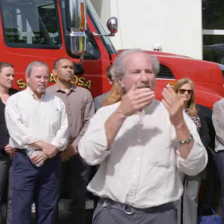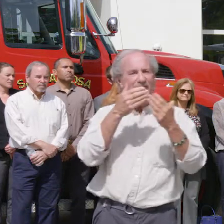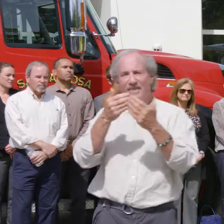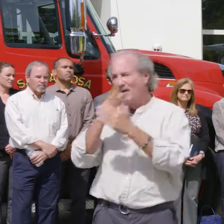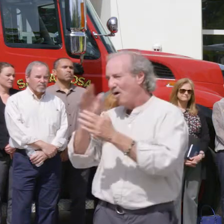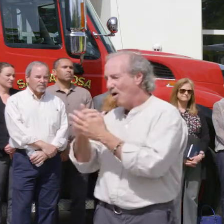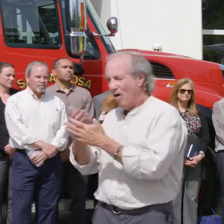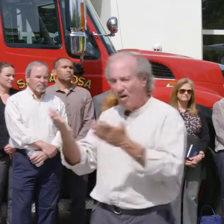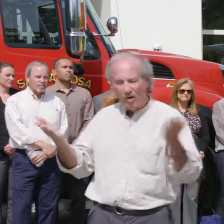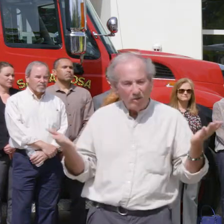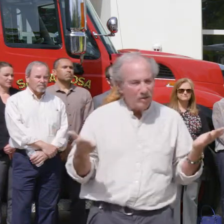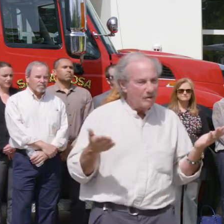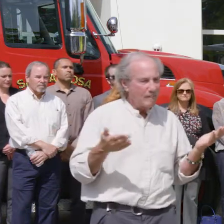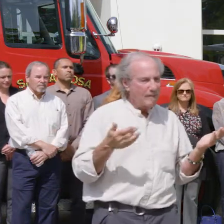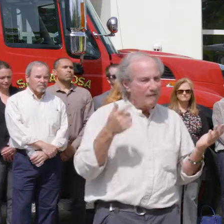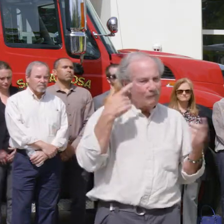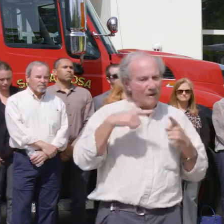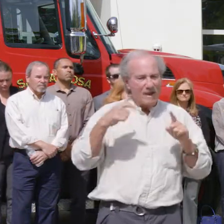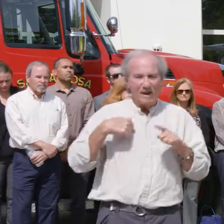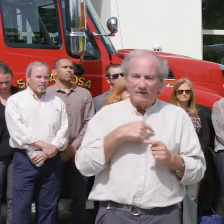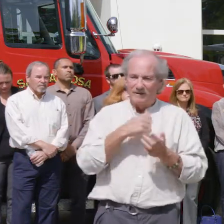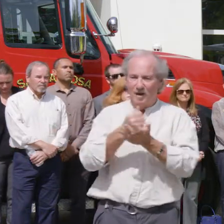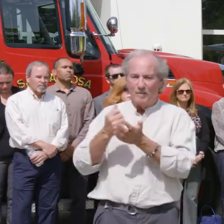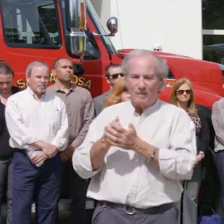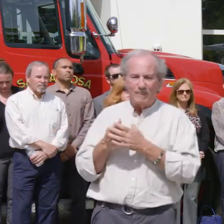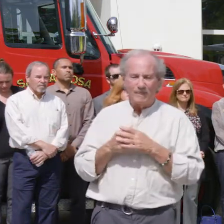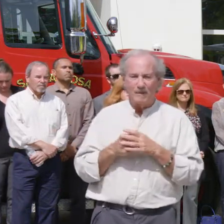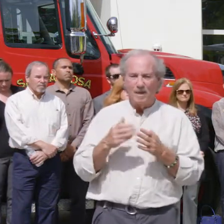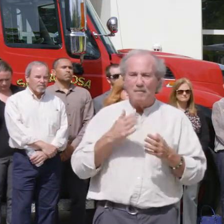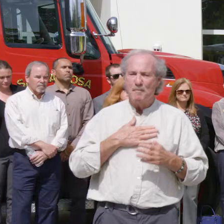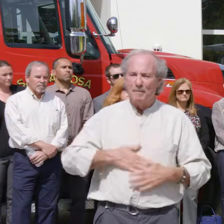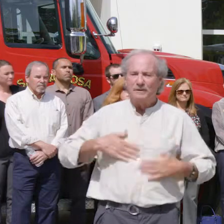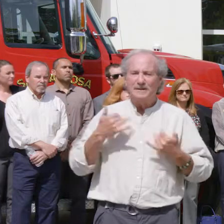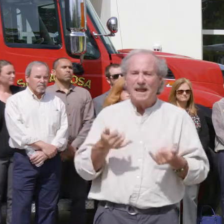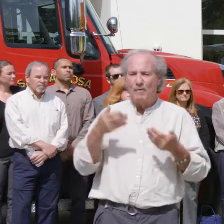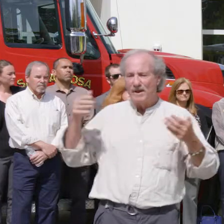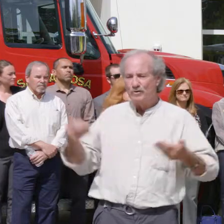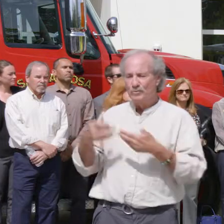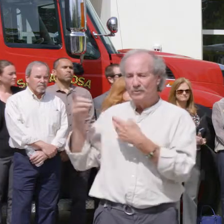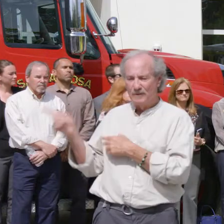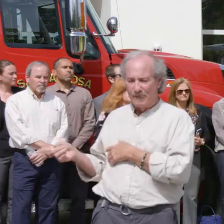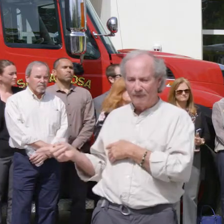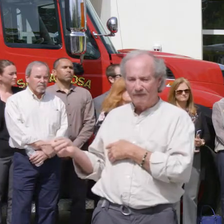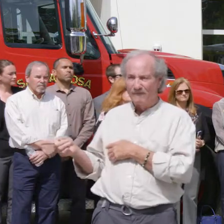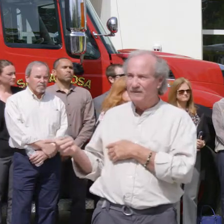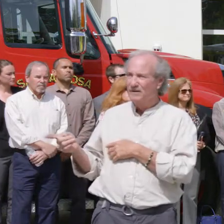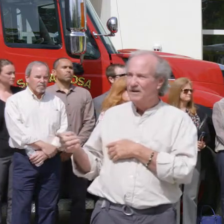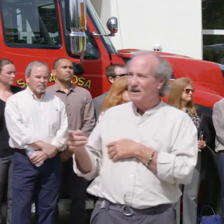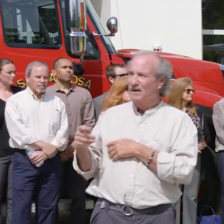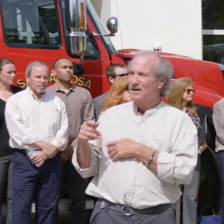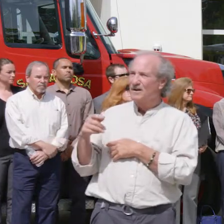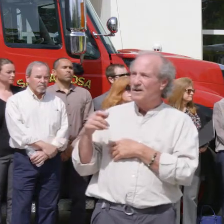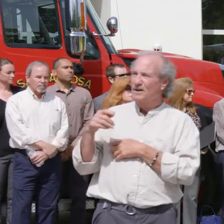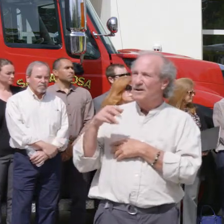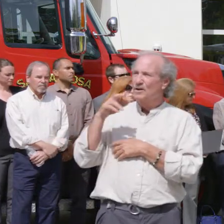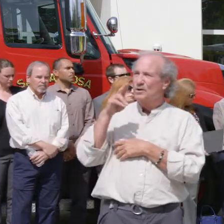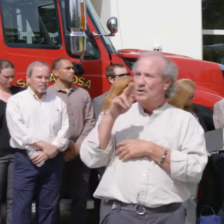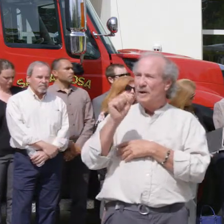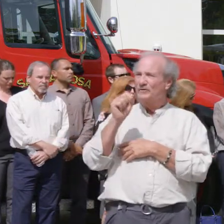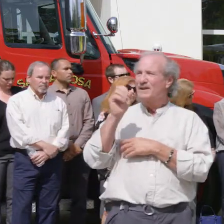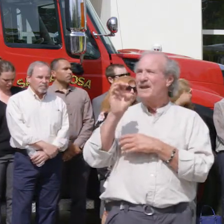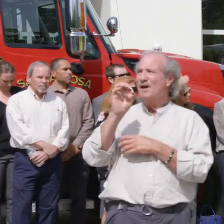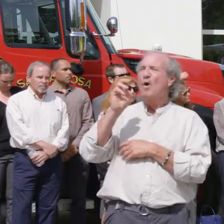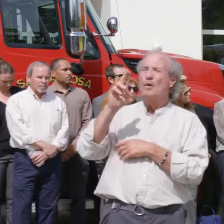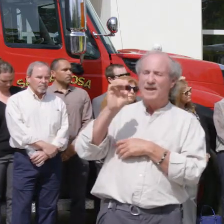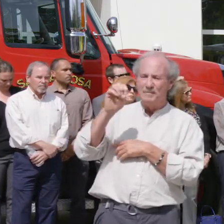and everyone within these communities for allowing us to do that. It's my pleasure now to introduce the Director of U.S. Environmental